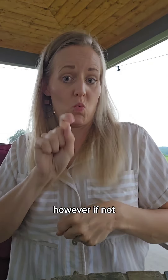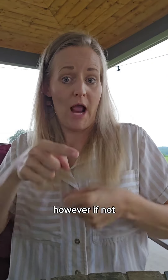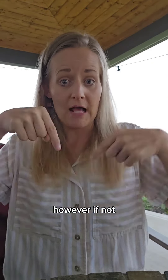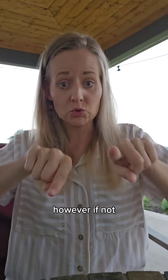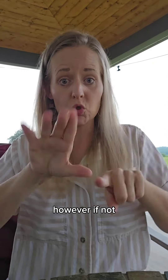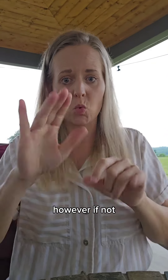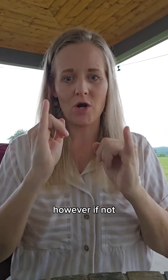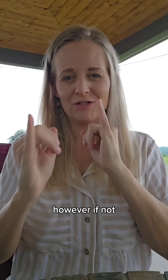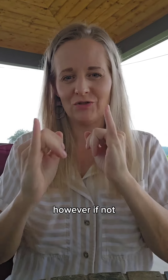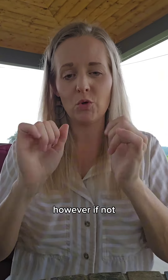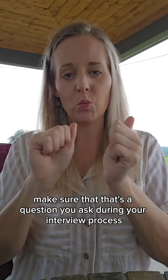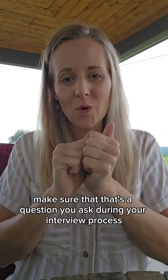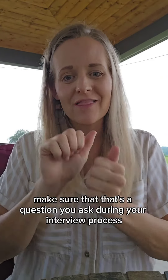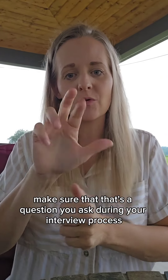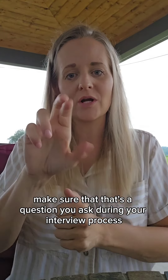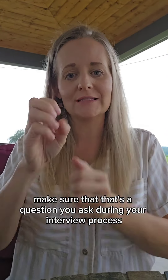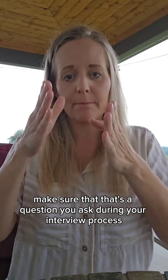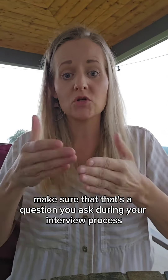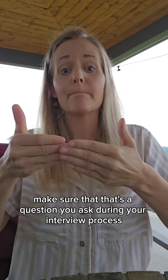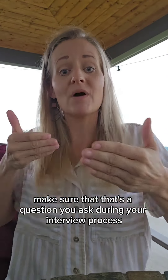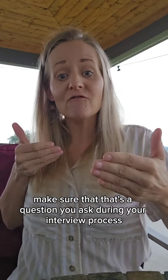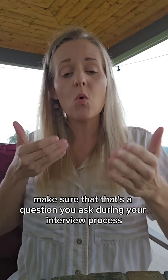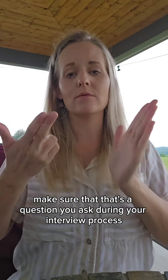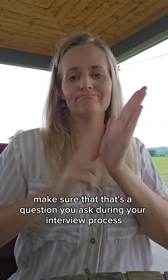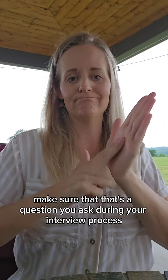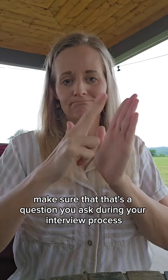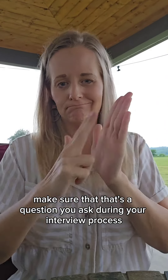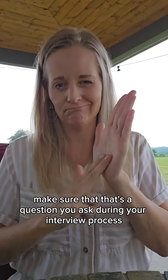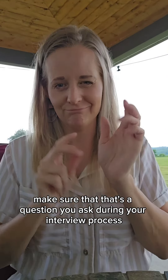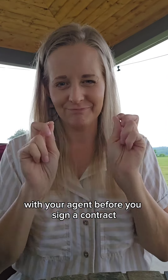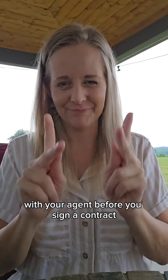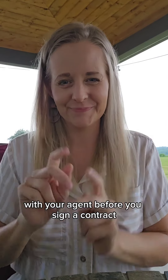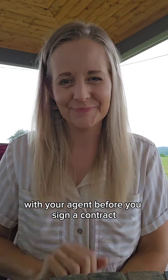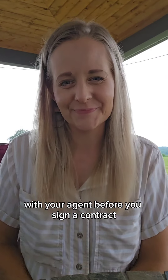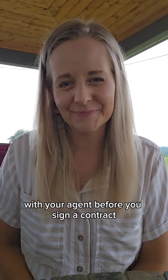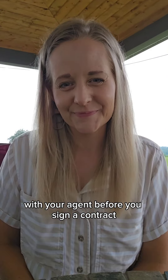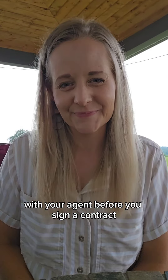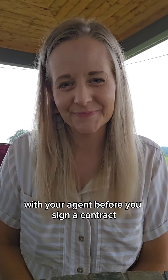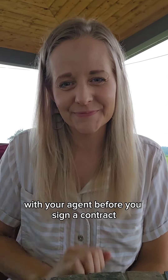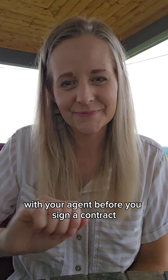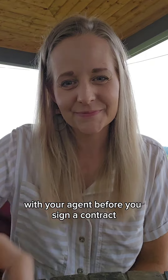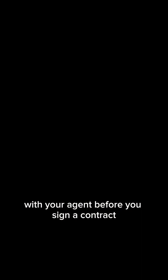However, if not, make sure that that's a question you ask during your interview process with your agent before you sign a contract.